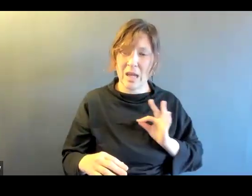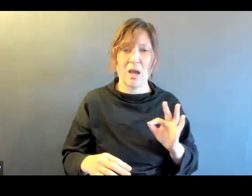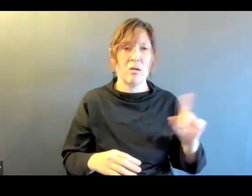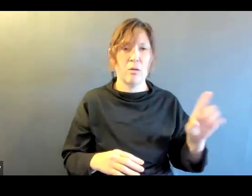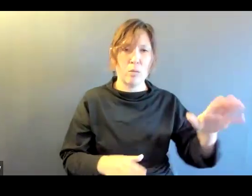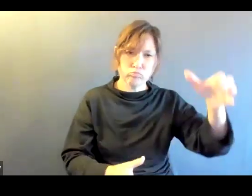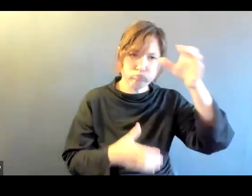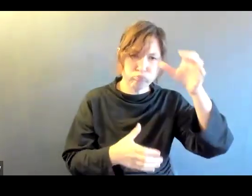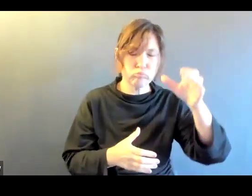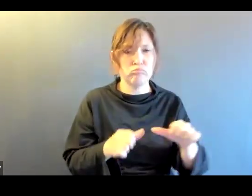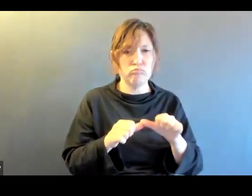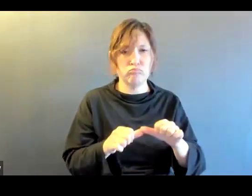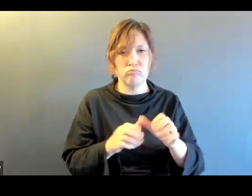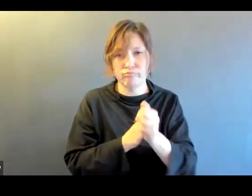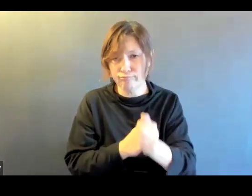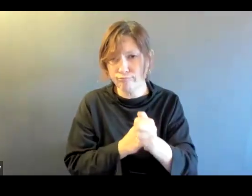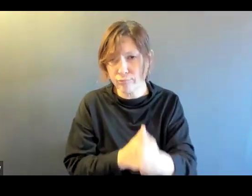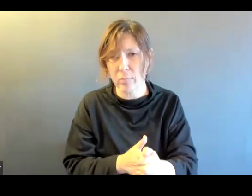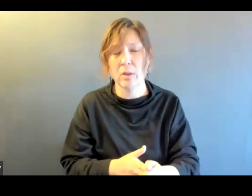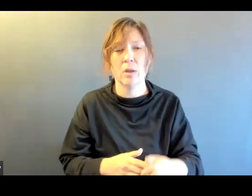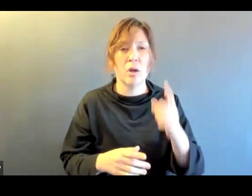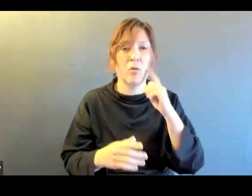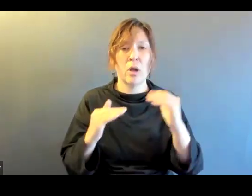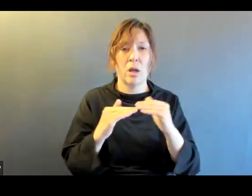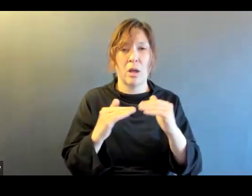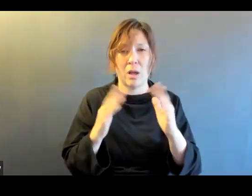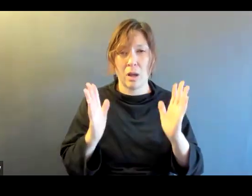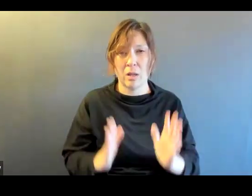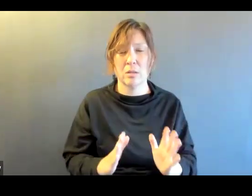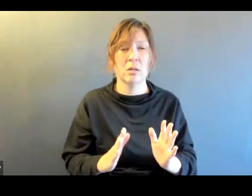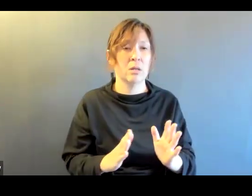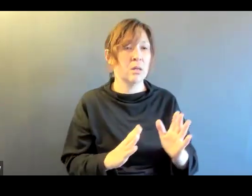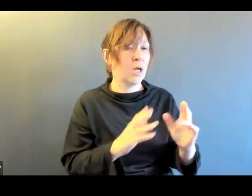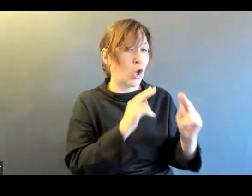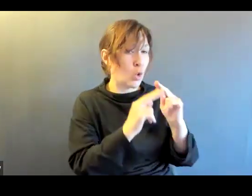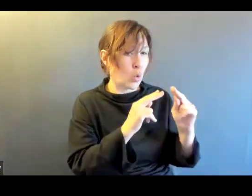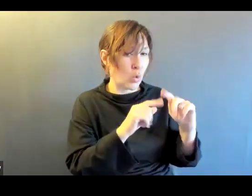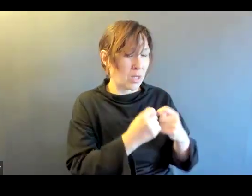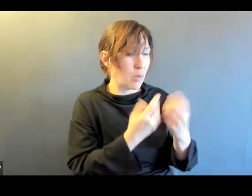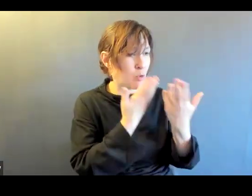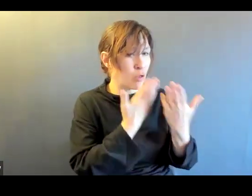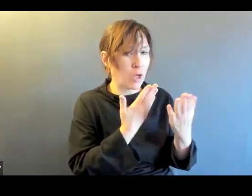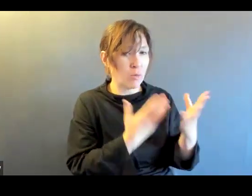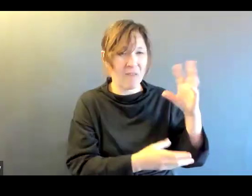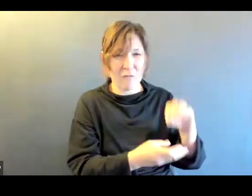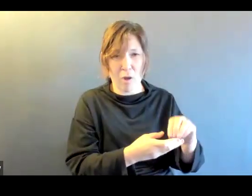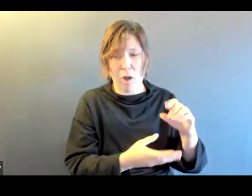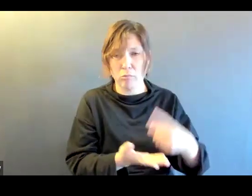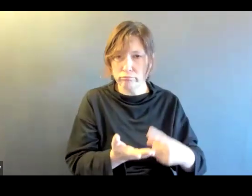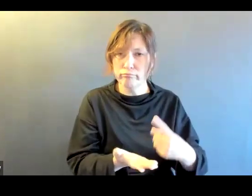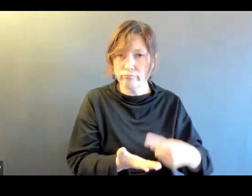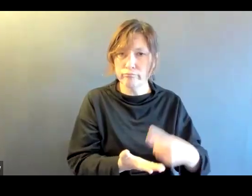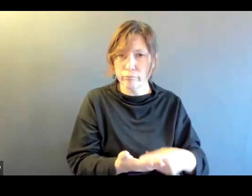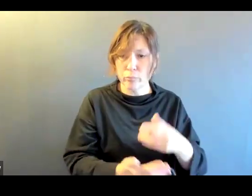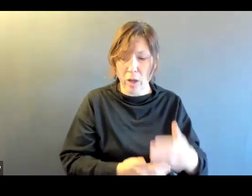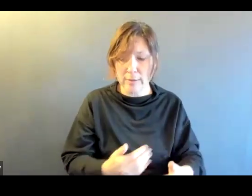steady guidance for their colleagues. I want to take a moment to thank the negotiating team for their dedication to this process and to the district.